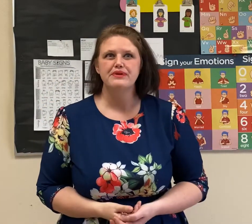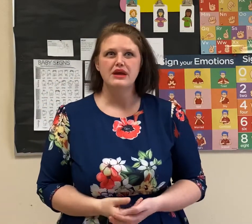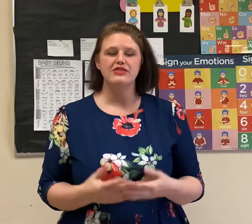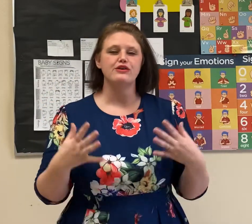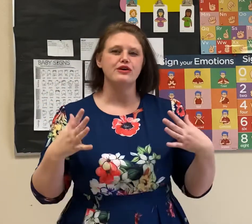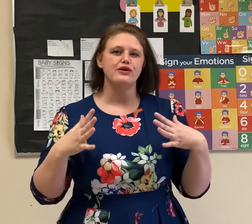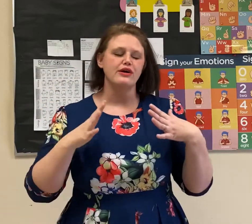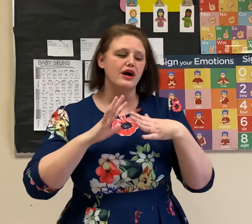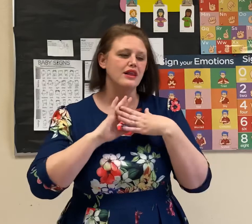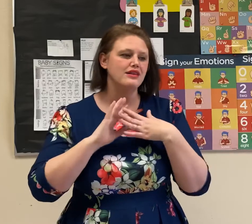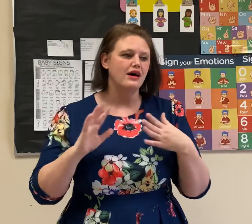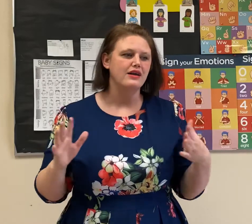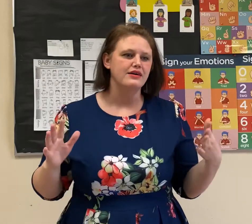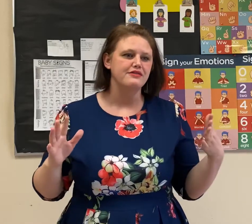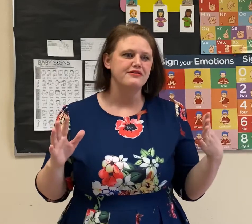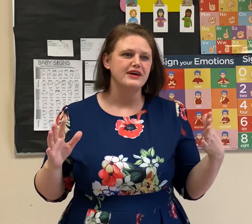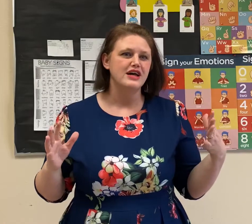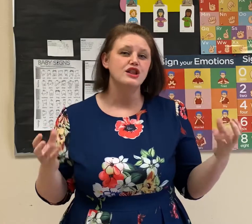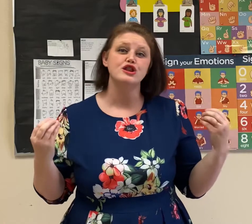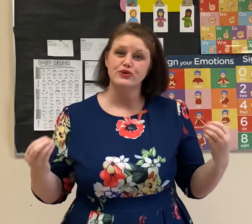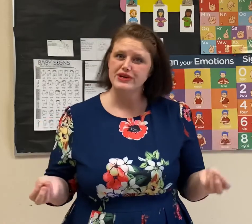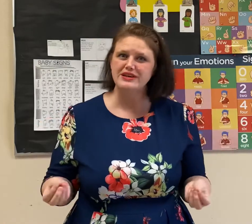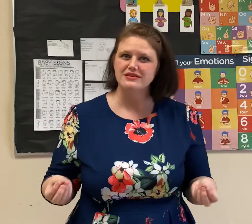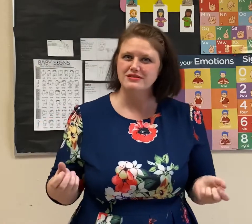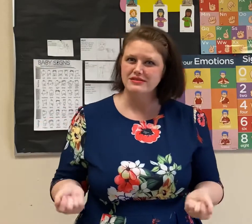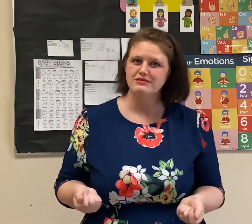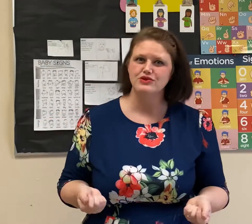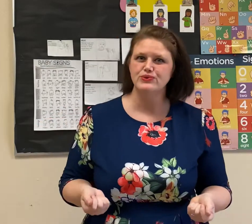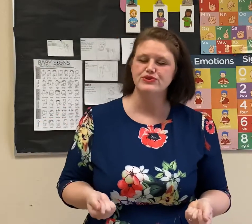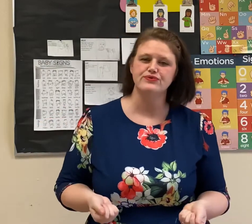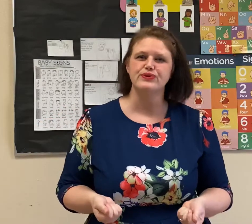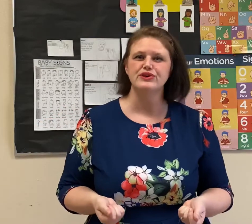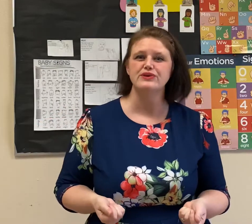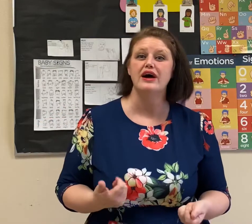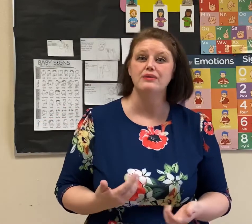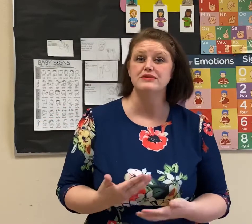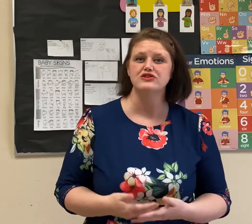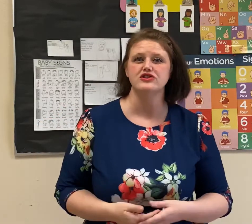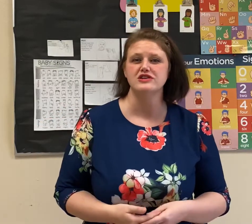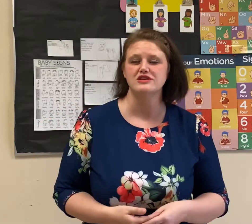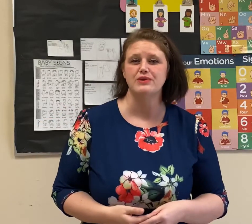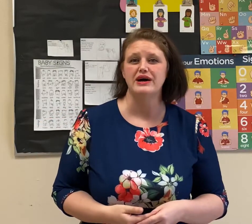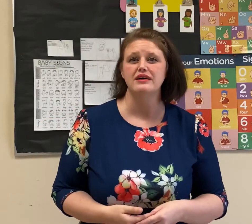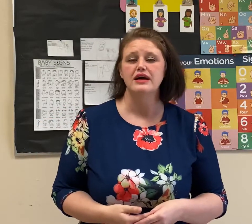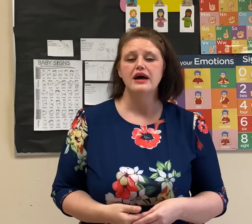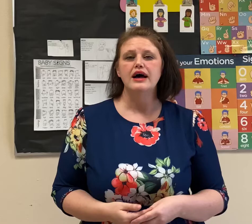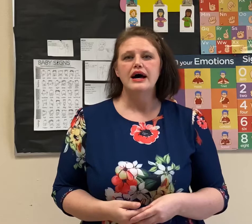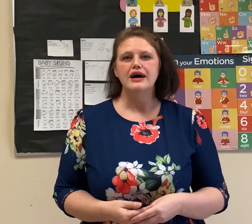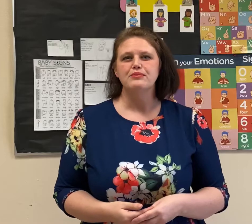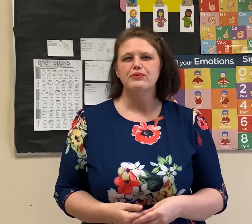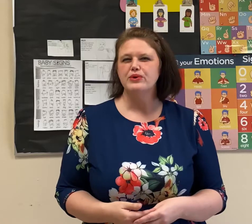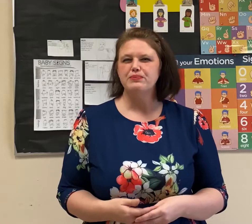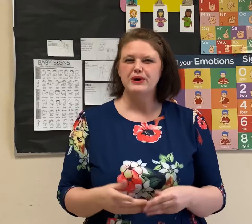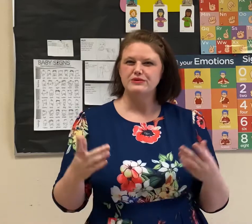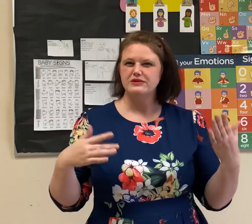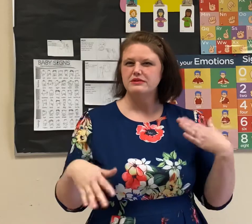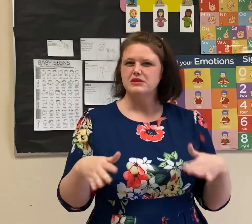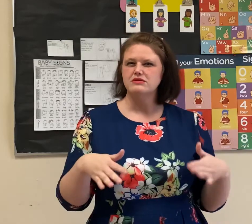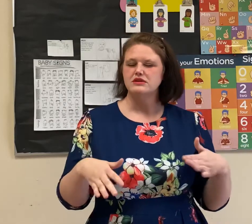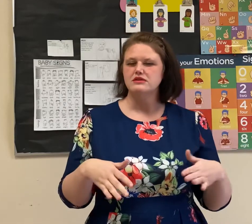There are a lot of learning tools for you to help the children as well. We'll post some of those little links